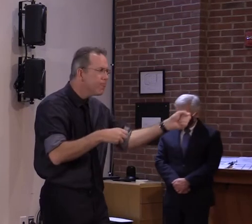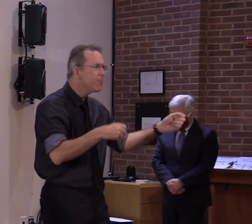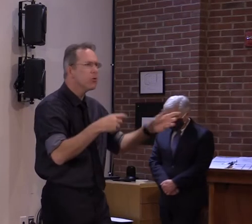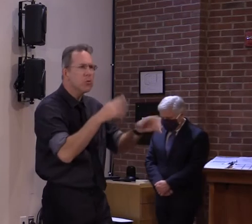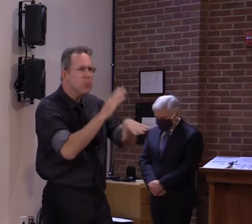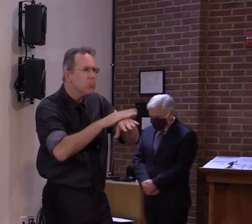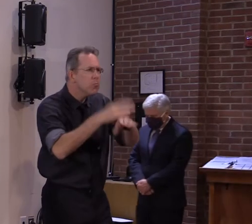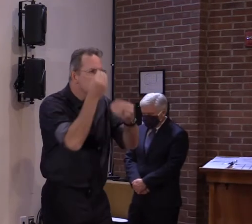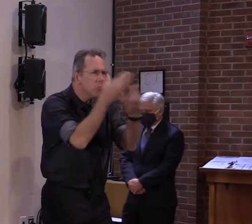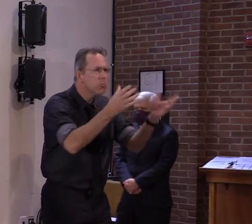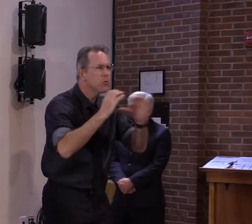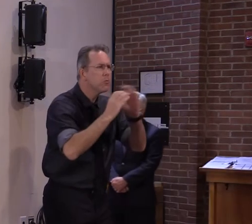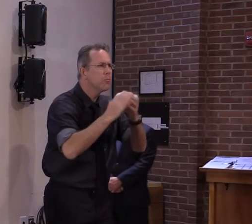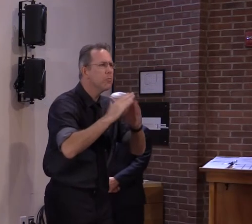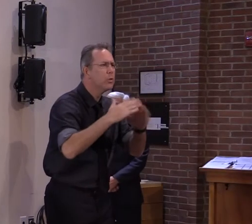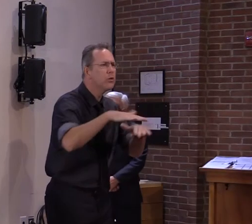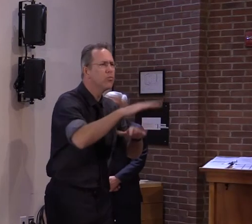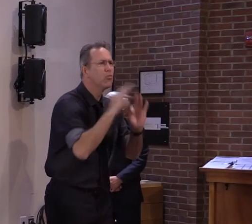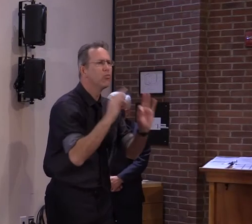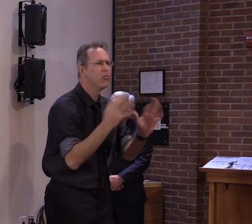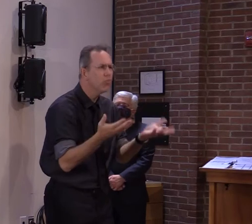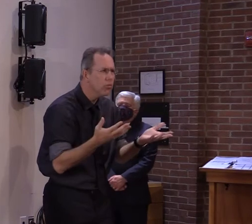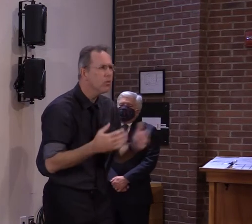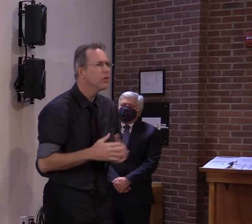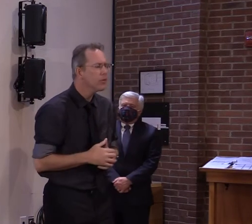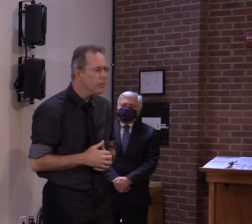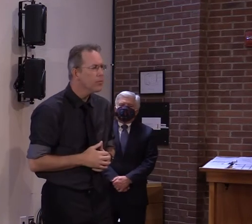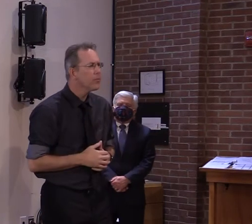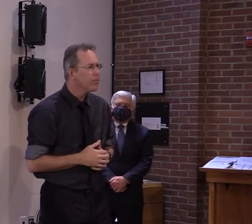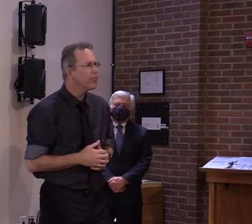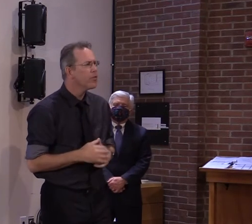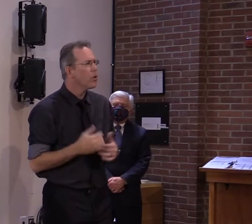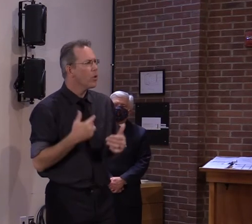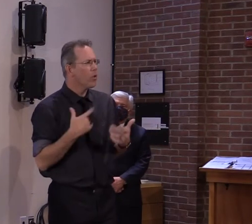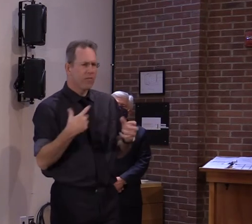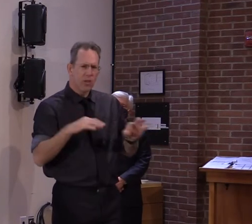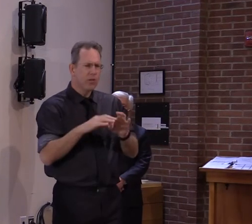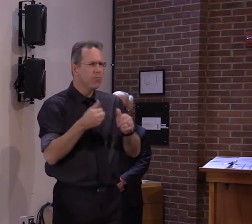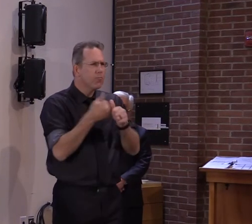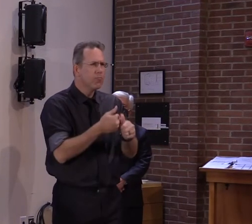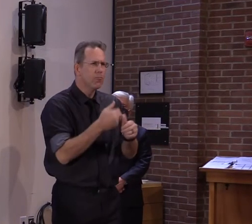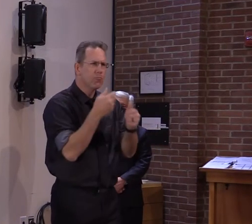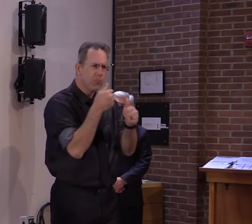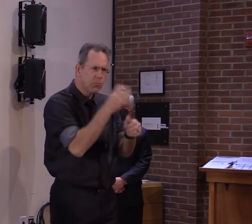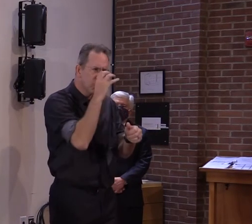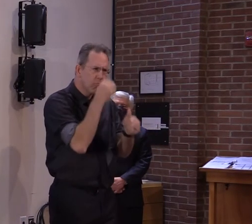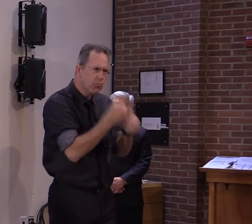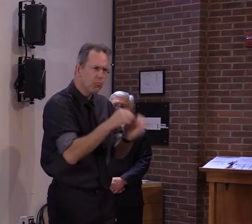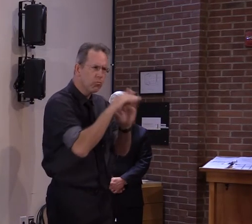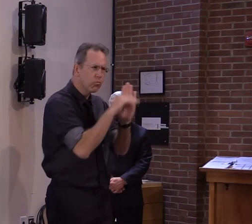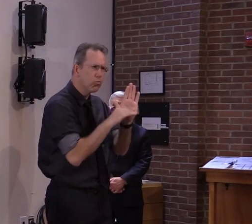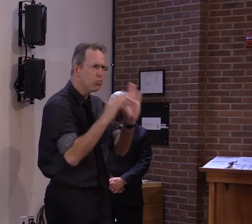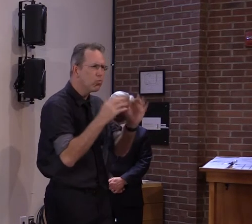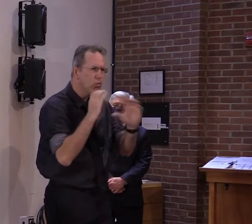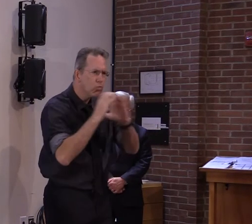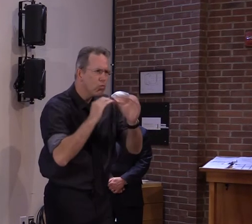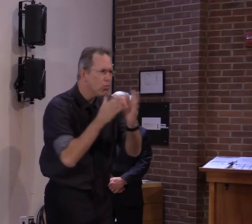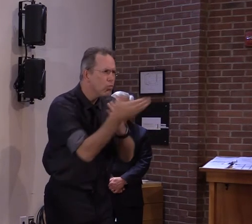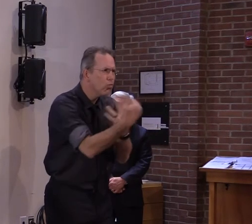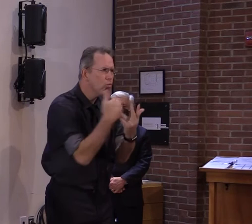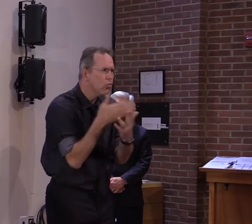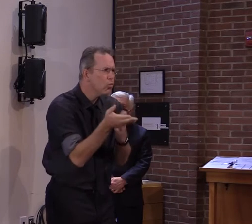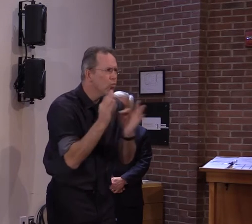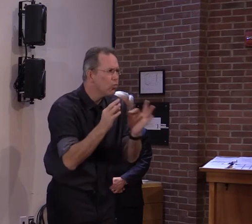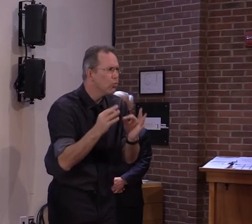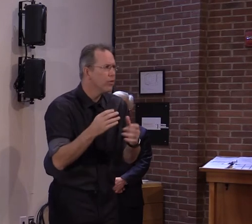so meticulous about making sure safety goes first. So it's a very different situation